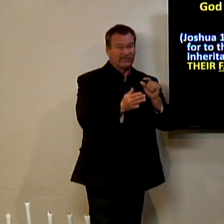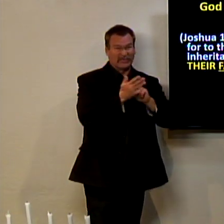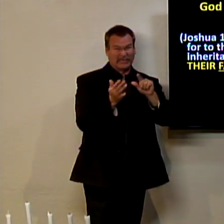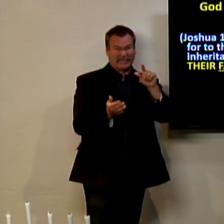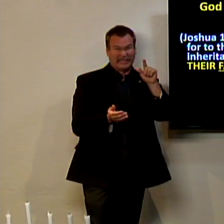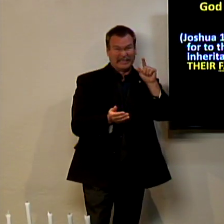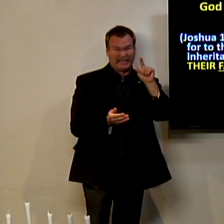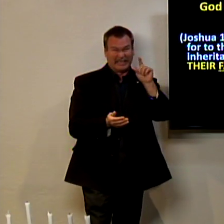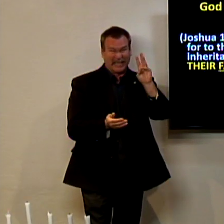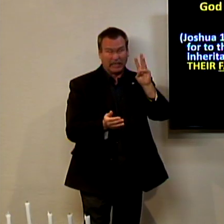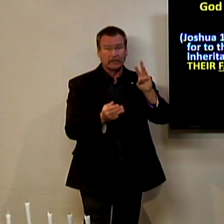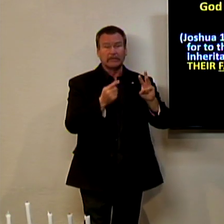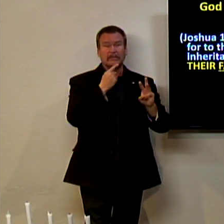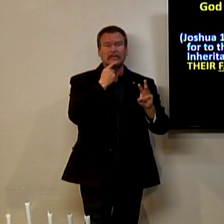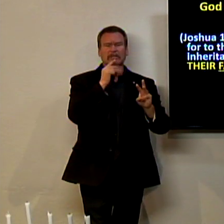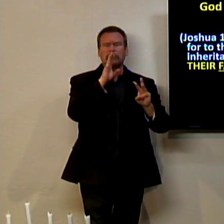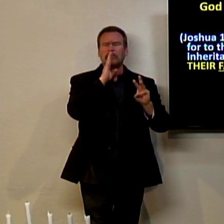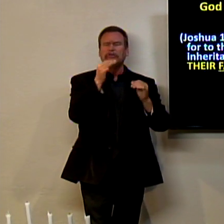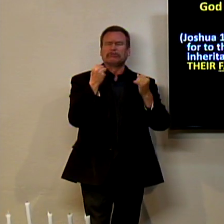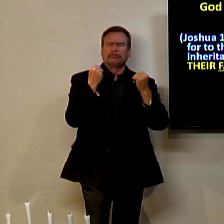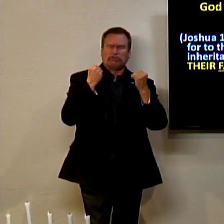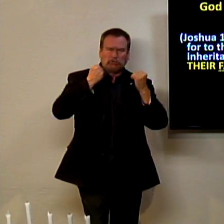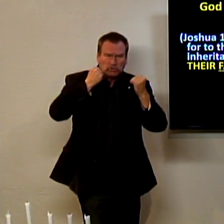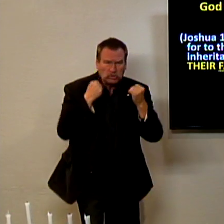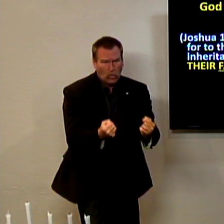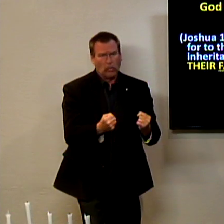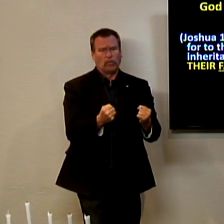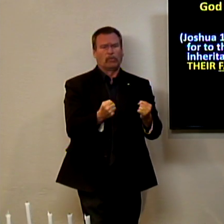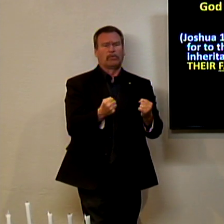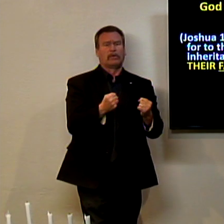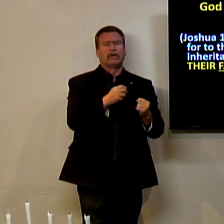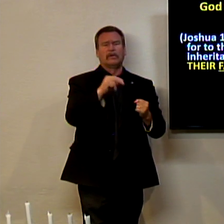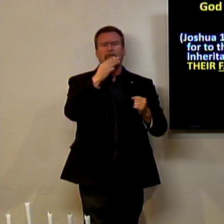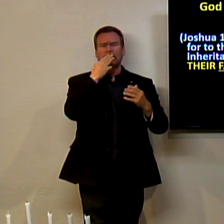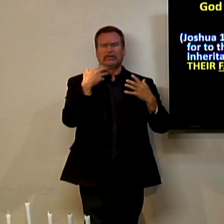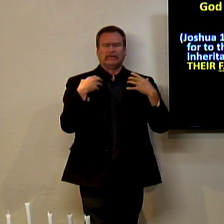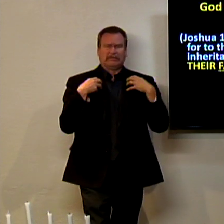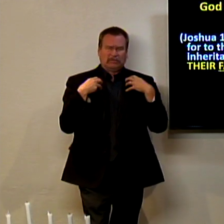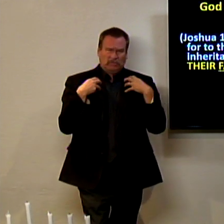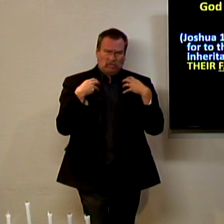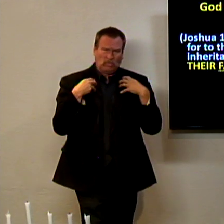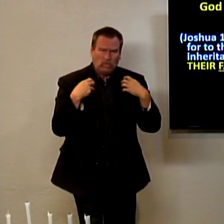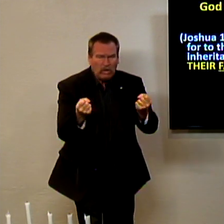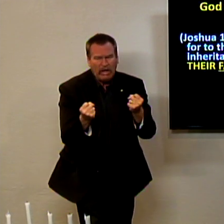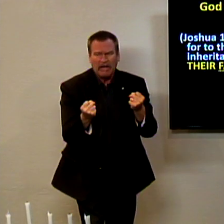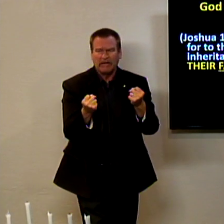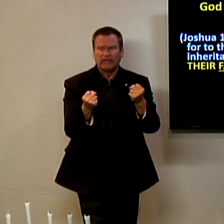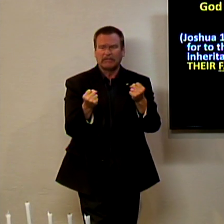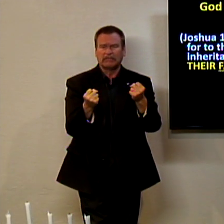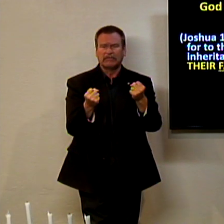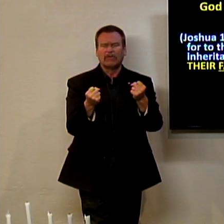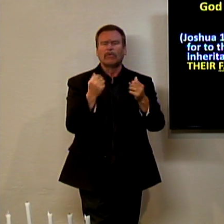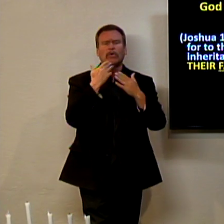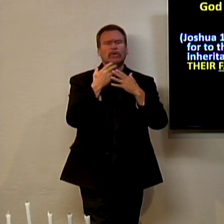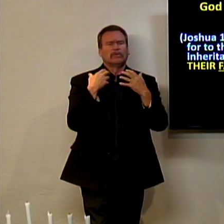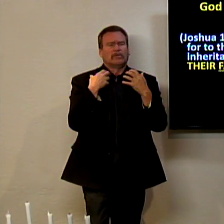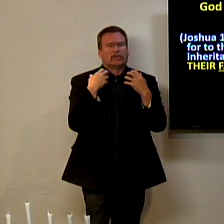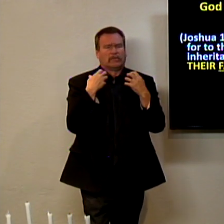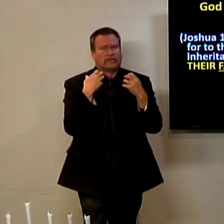way before it ever happened. So we see in Joshua 1:6 that God says, be strong, be of good courage.